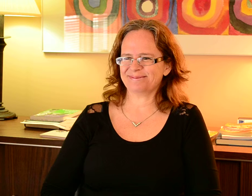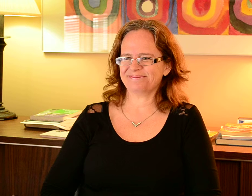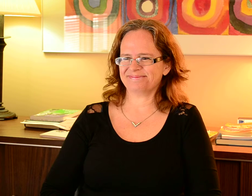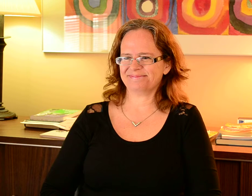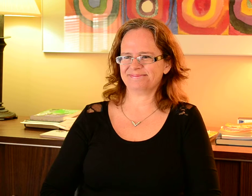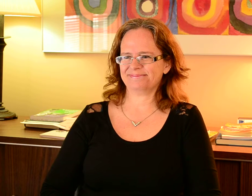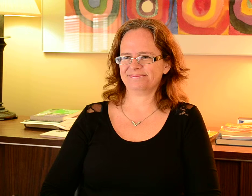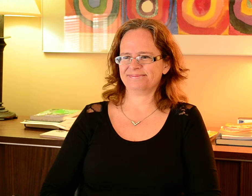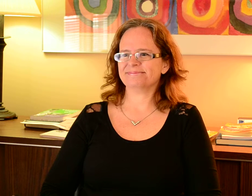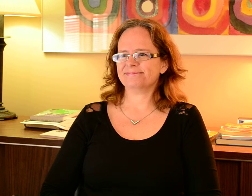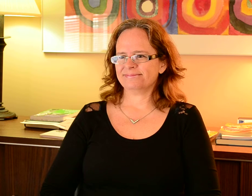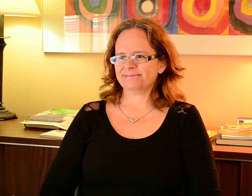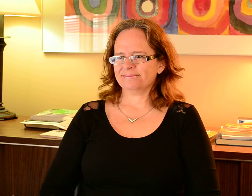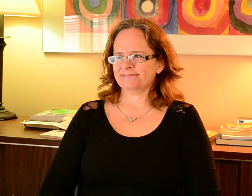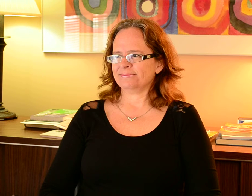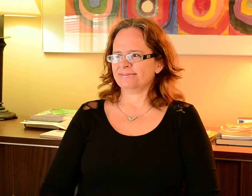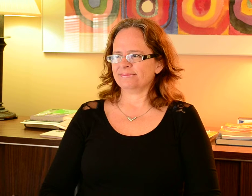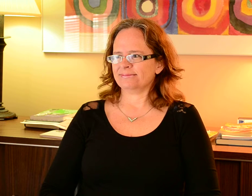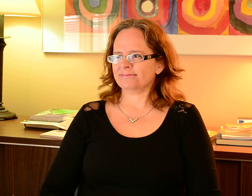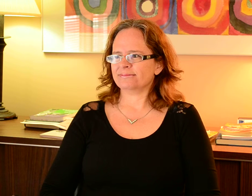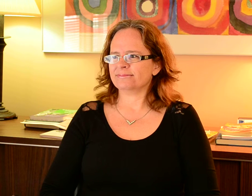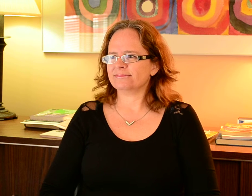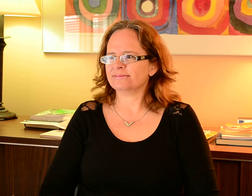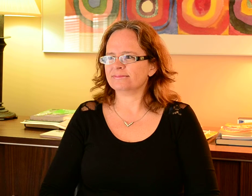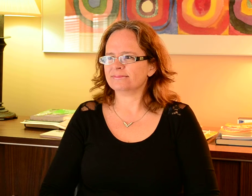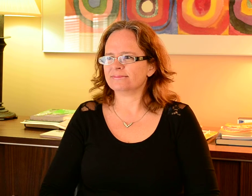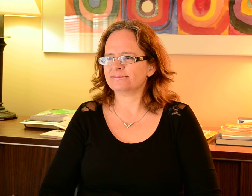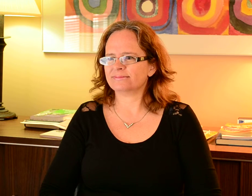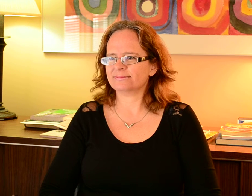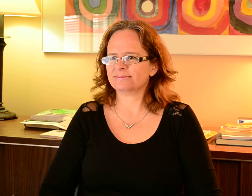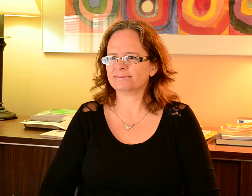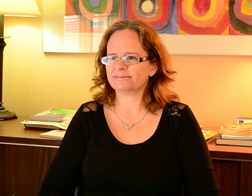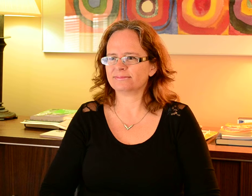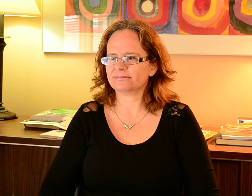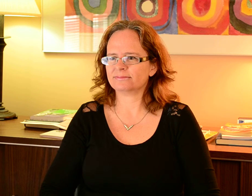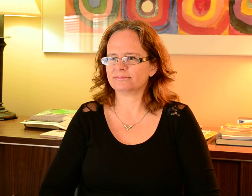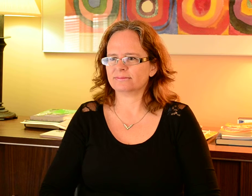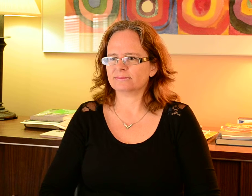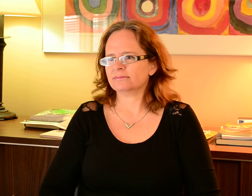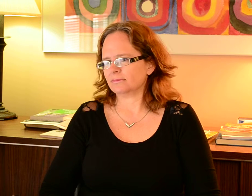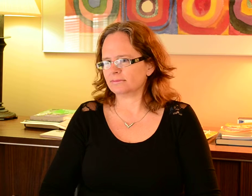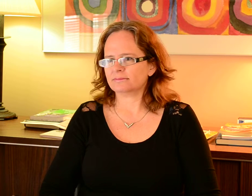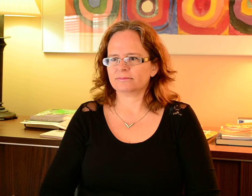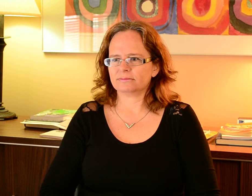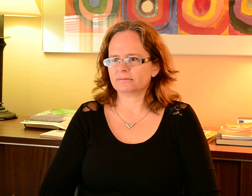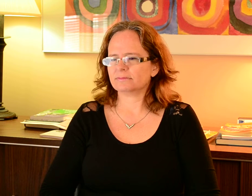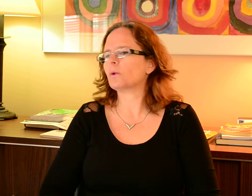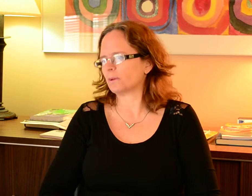and maybe feel that they might want to be trained as a deaf interpreter, be a deaf young person wondering